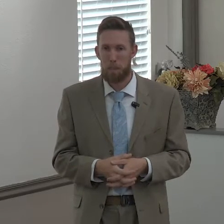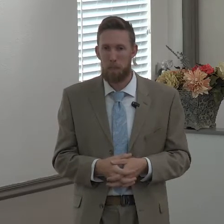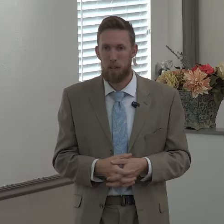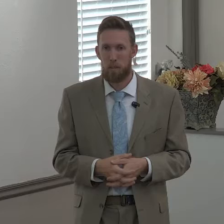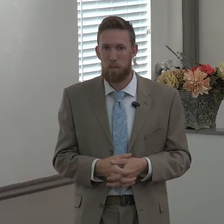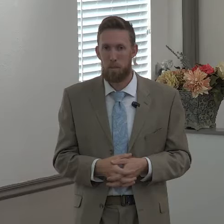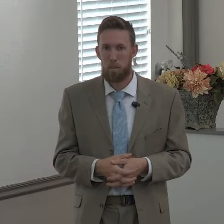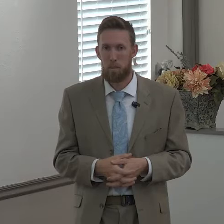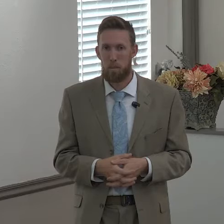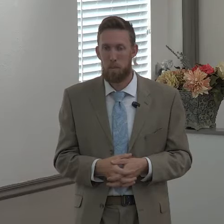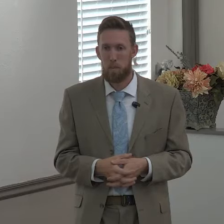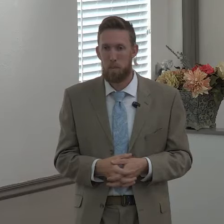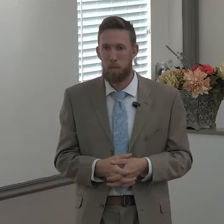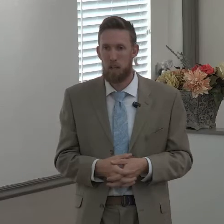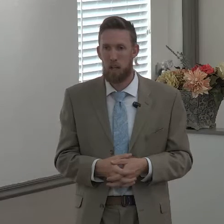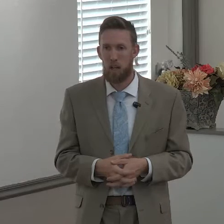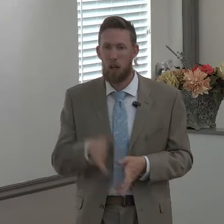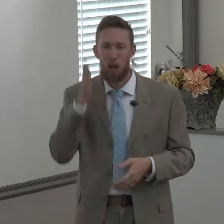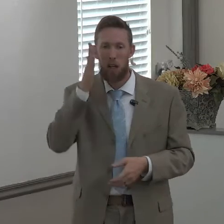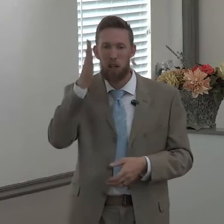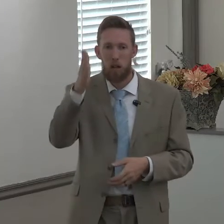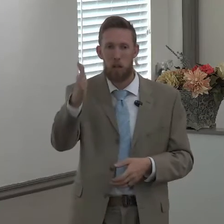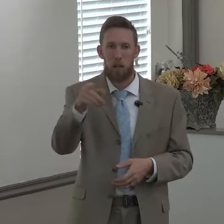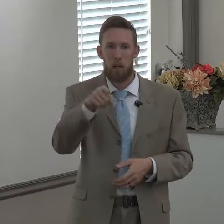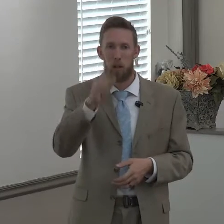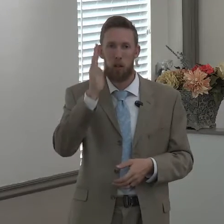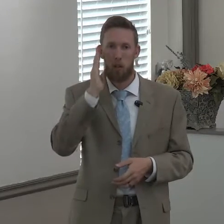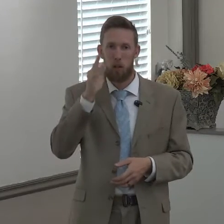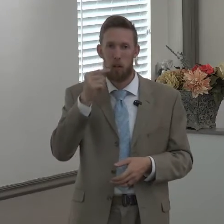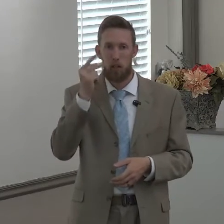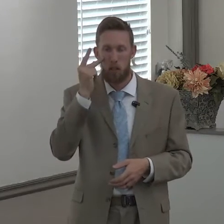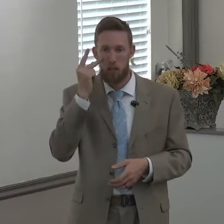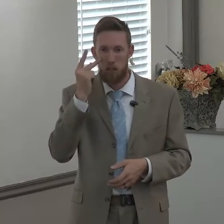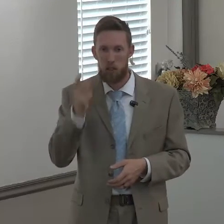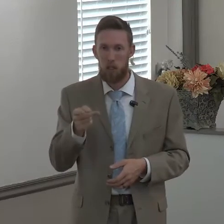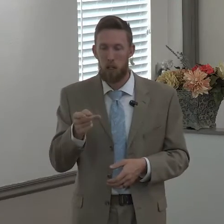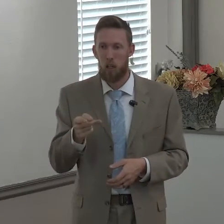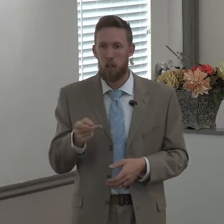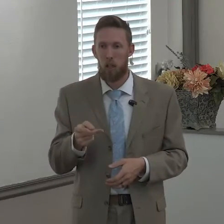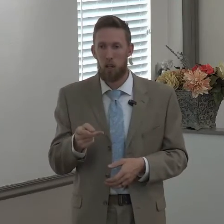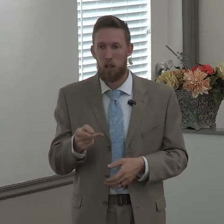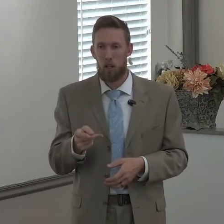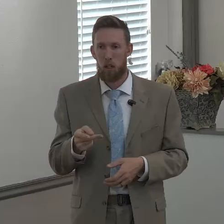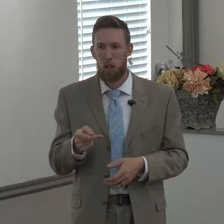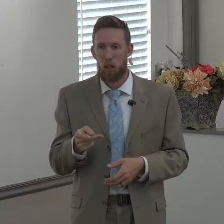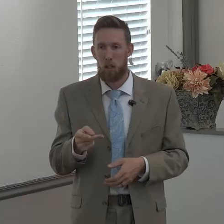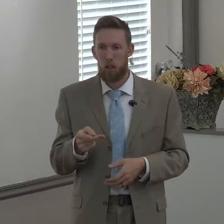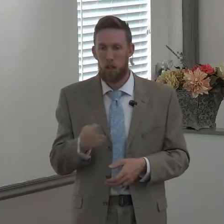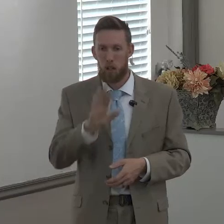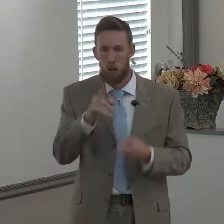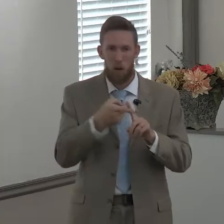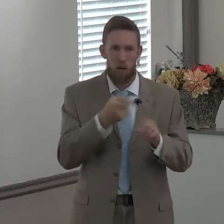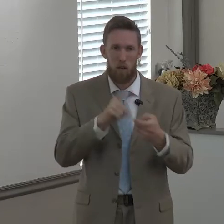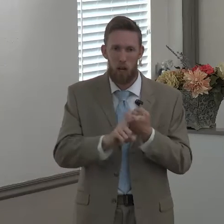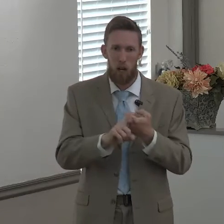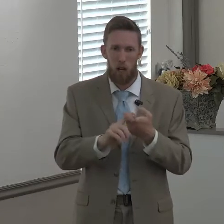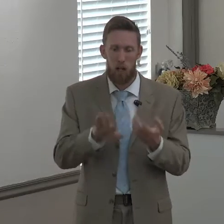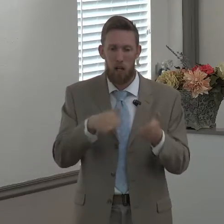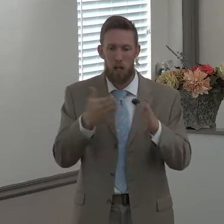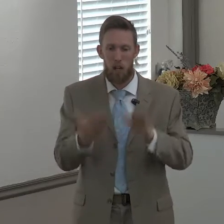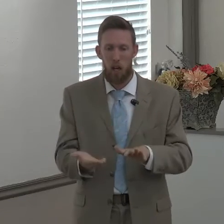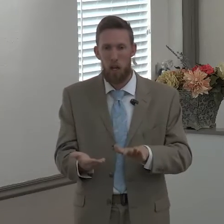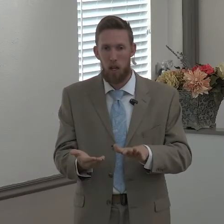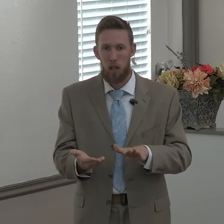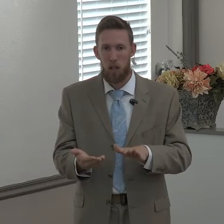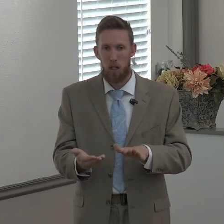Yeah. How many have a dear friend that's lost? Hey, you know what? You're going to walk up in front of the church sometime and peer into a casket like I